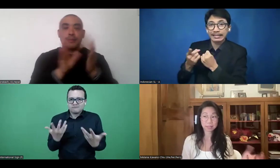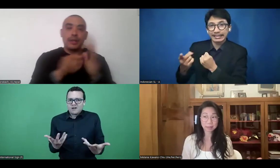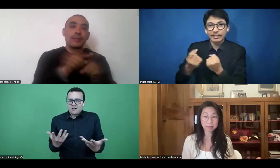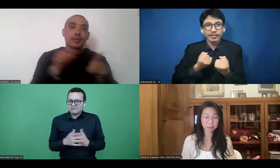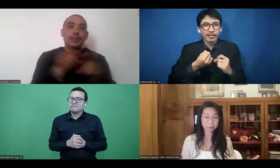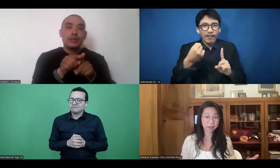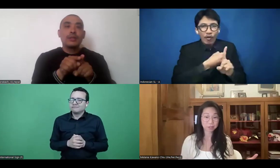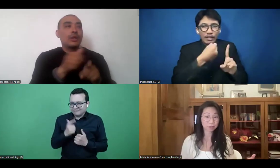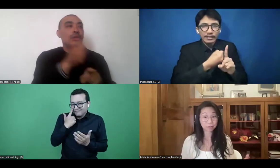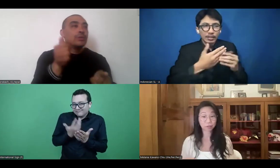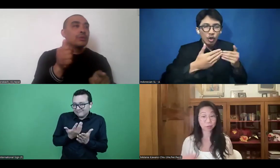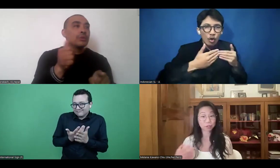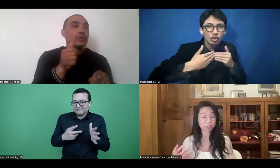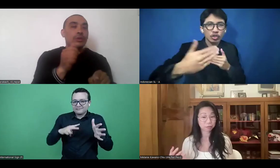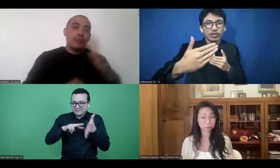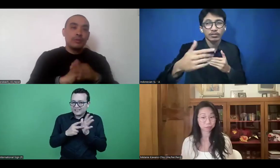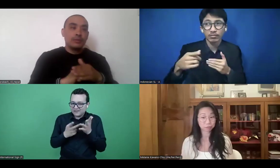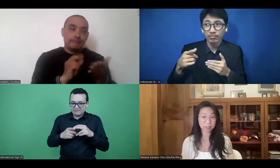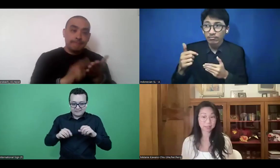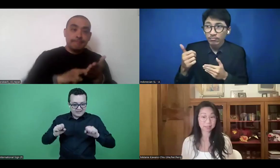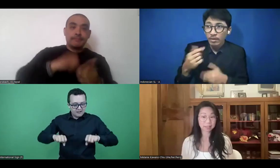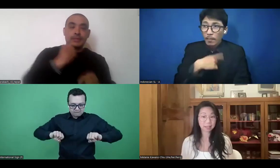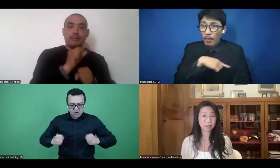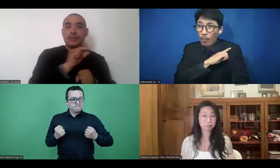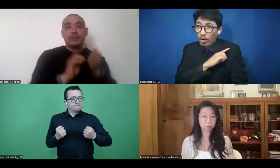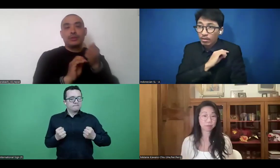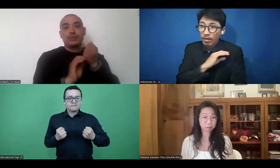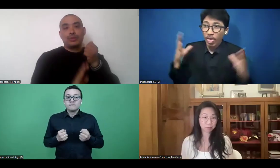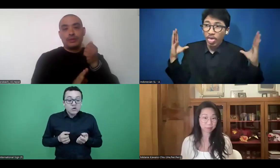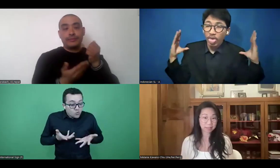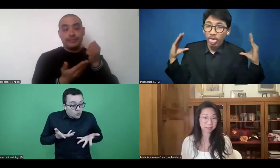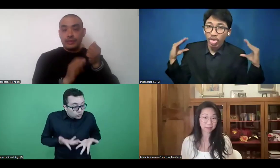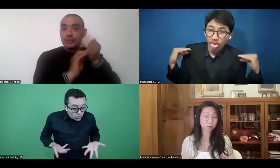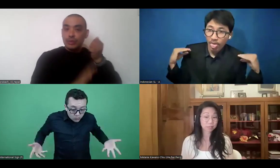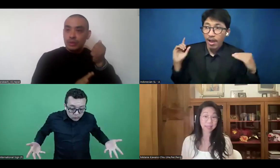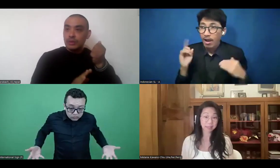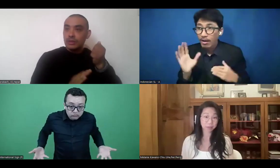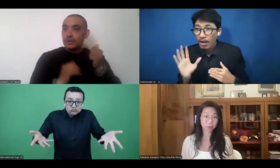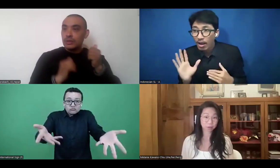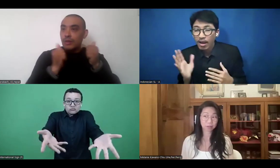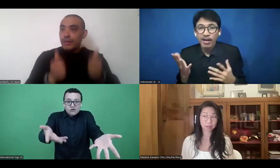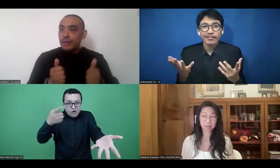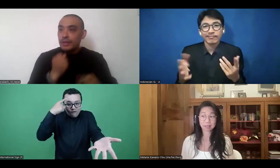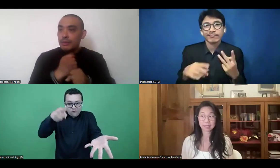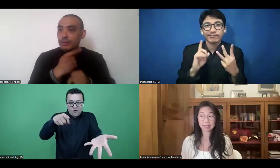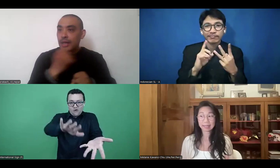also an enabling factor, if there weren't enough resources for the movement, of course, that hindered work.